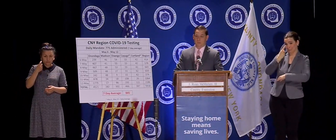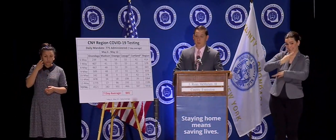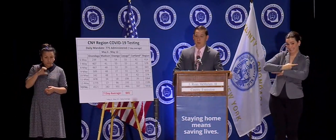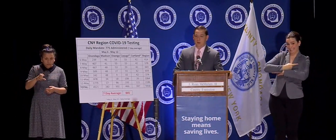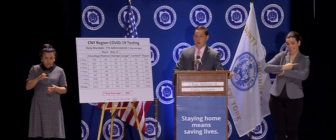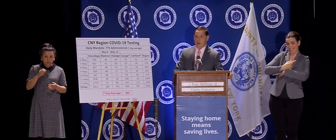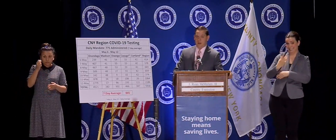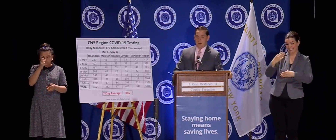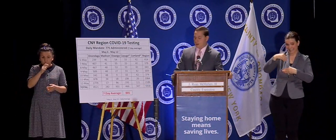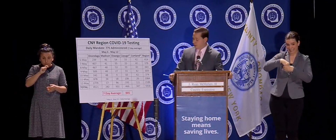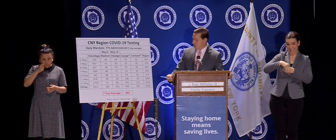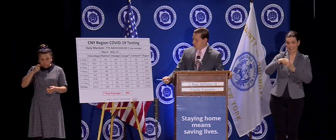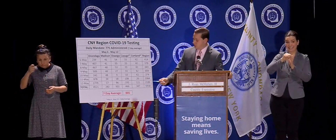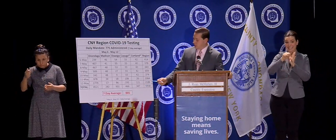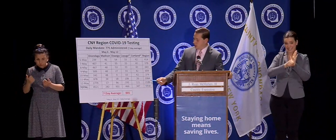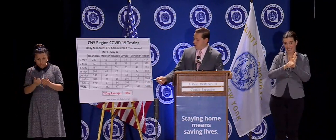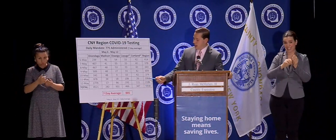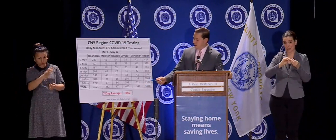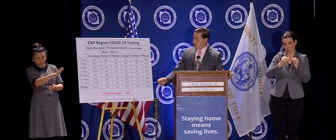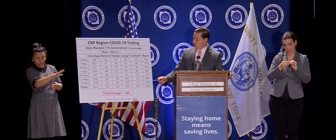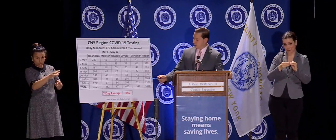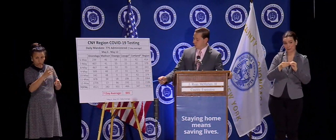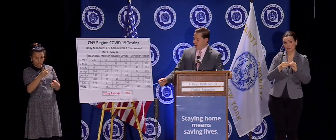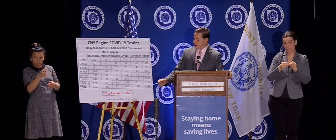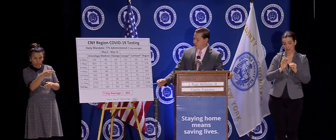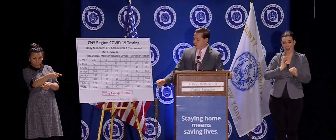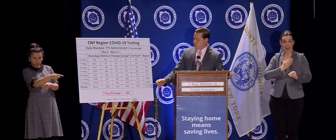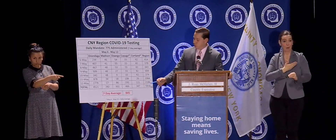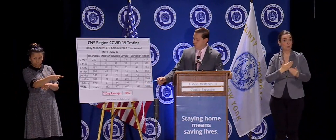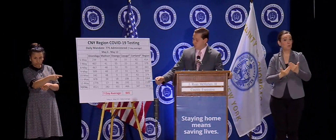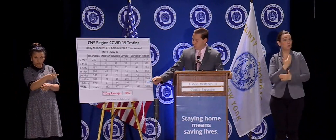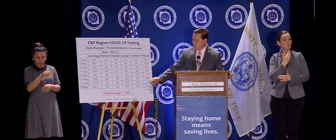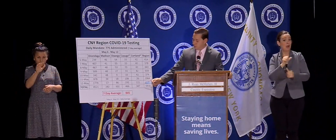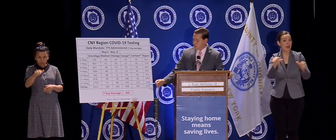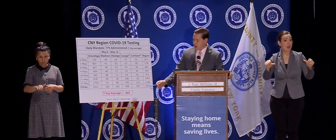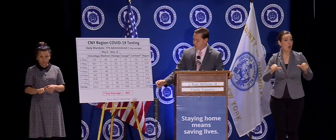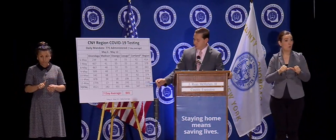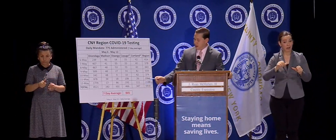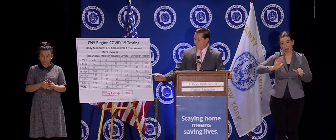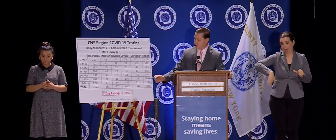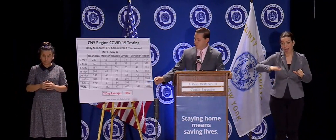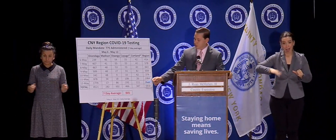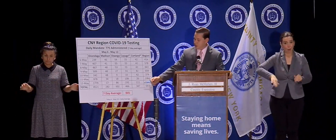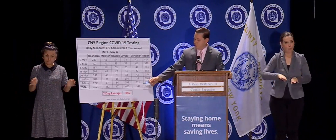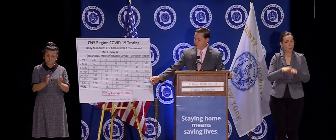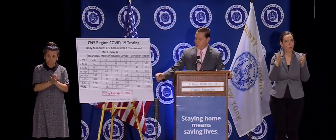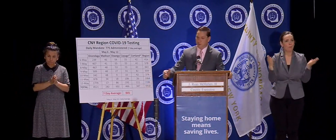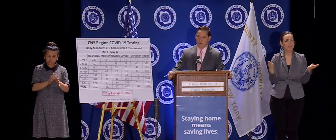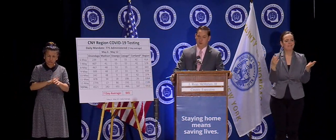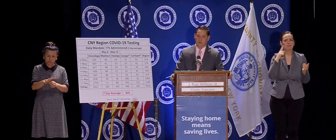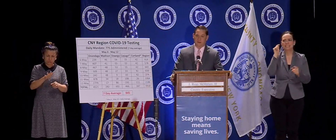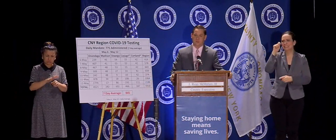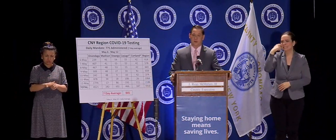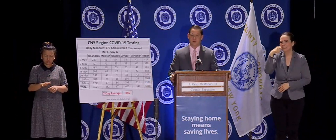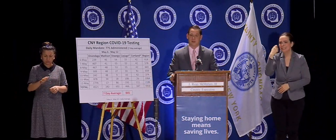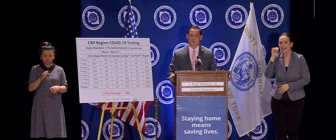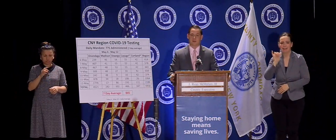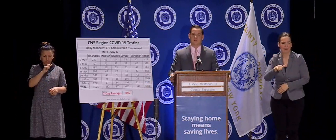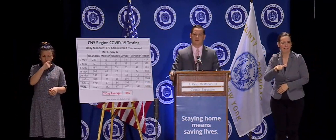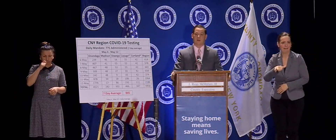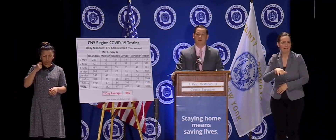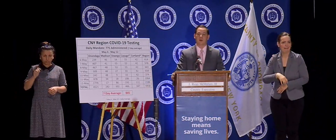open. And then you add in this capacity, boom, math is math, numbers are numbers, 845 is